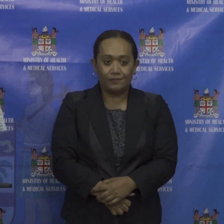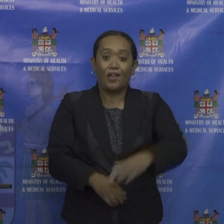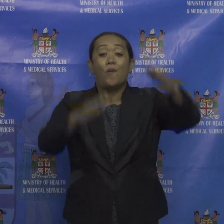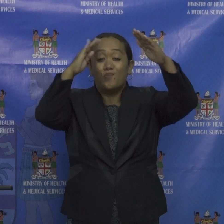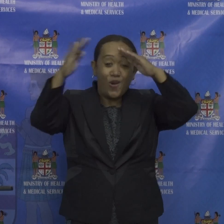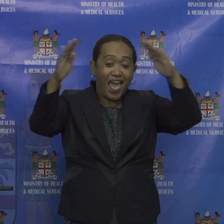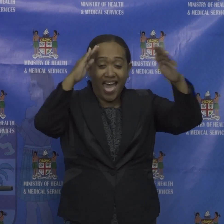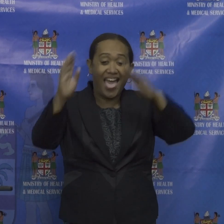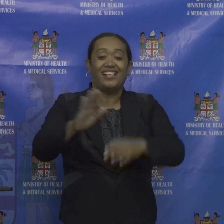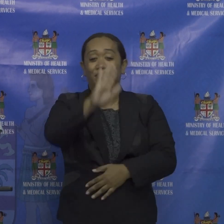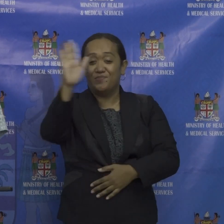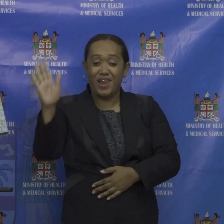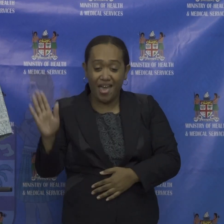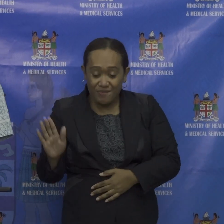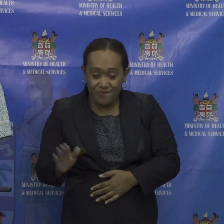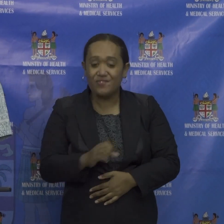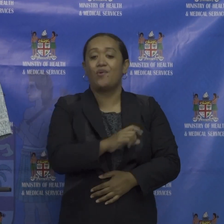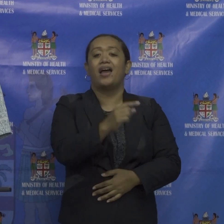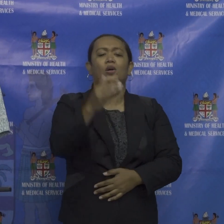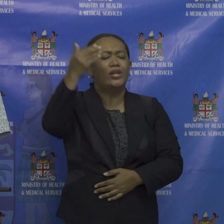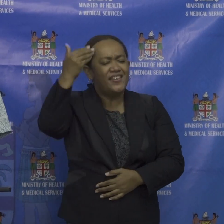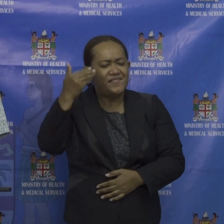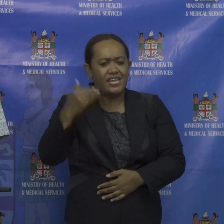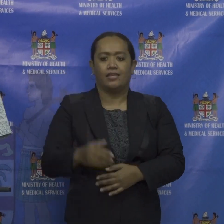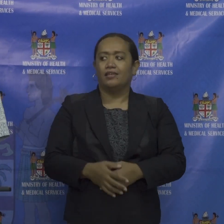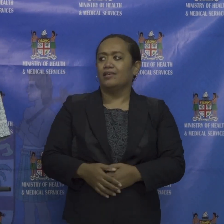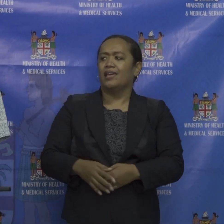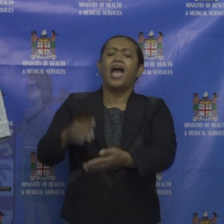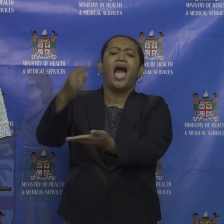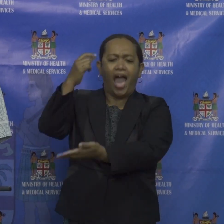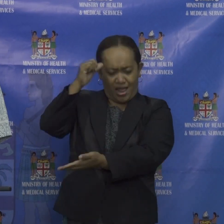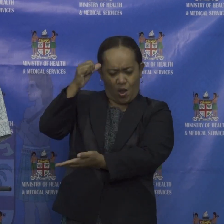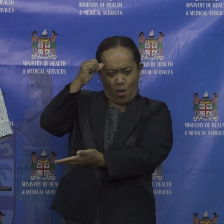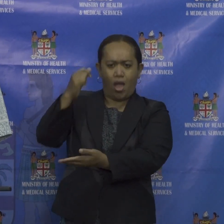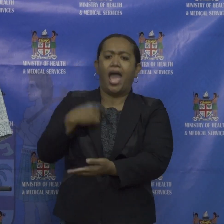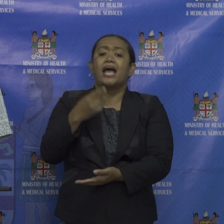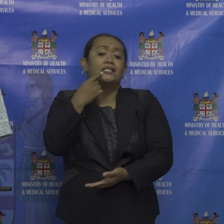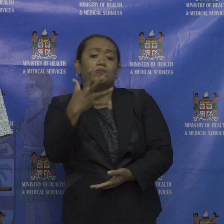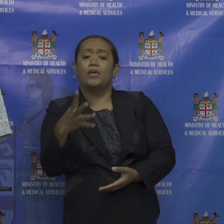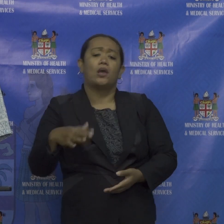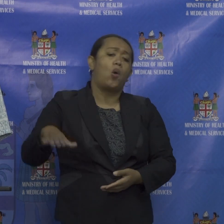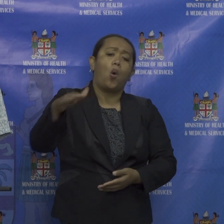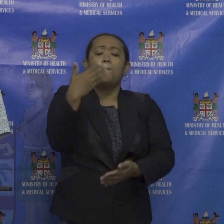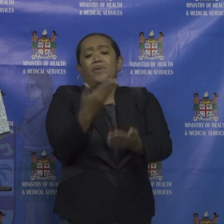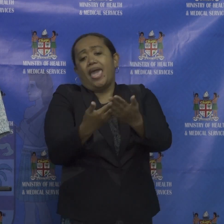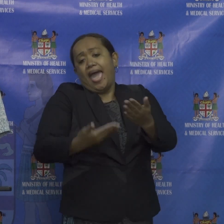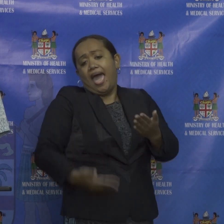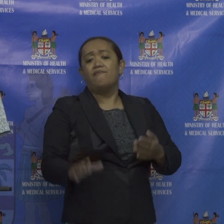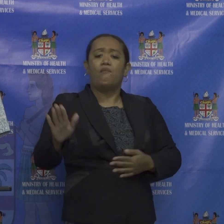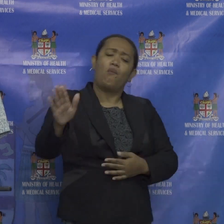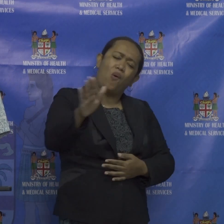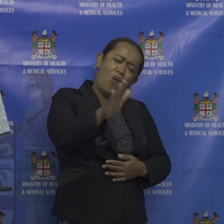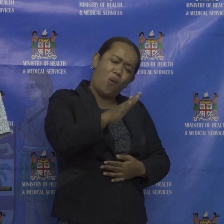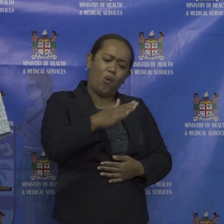Bula, everyone. Good evening. I know I speak on behalf of all my colleagues at WHO about how